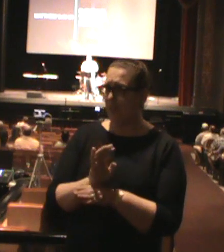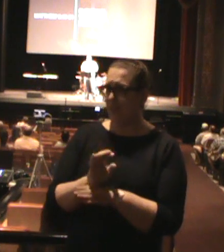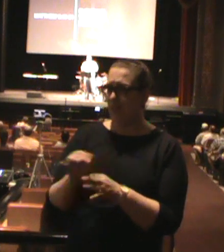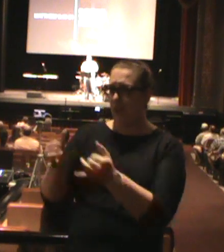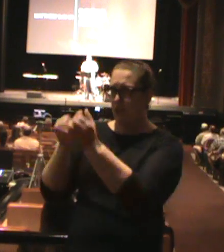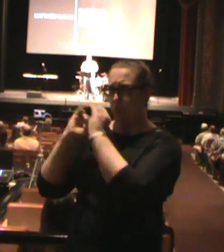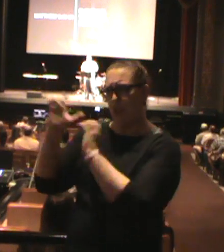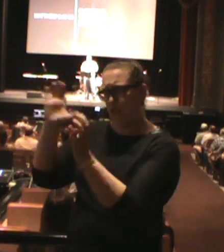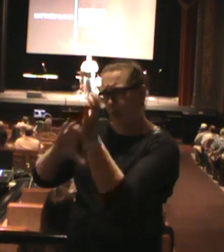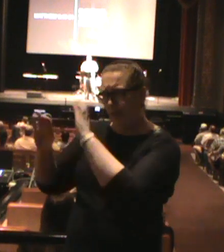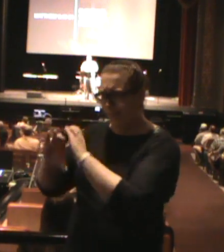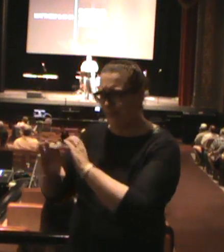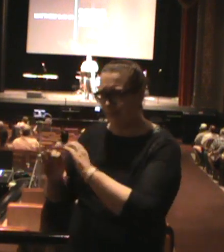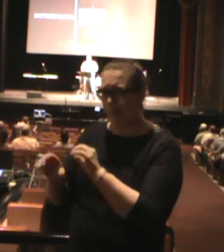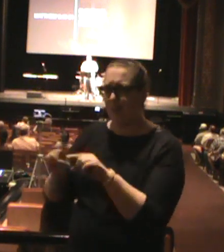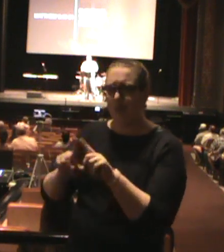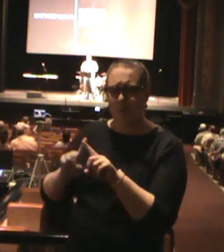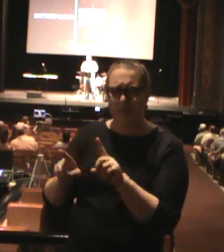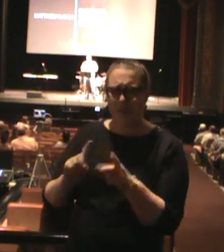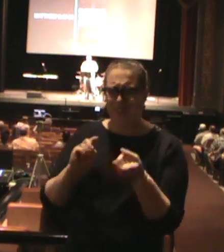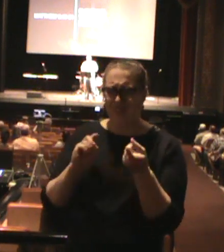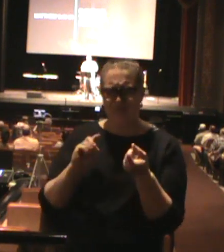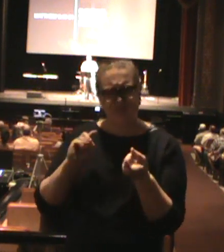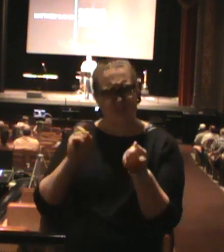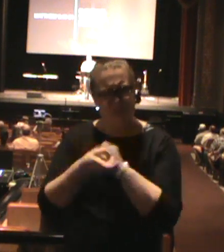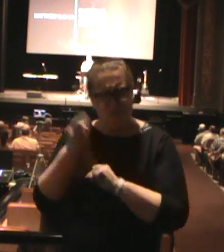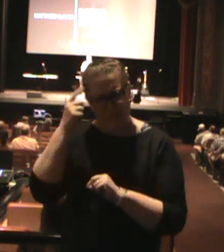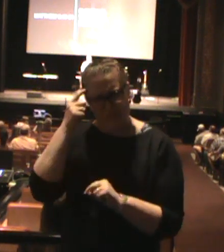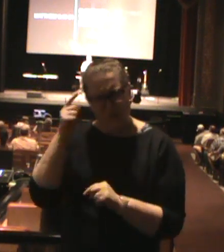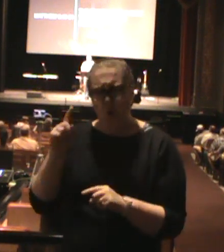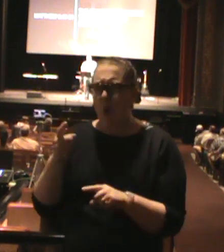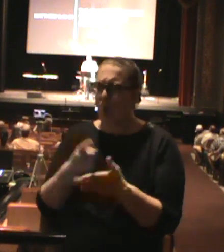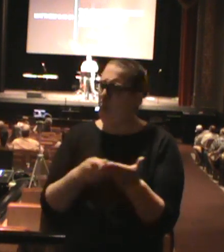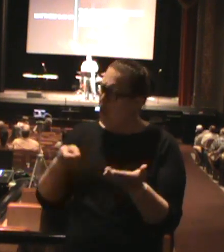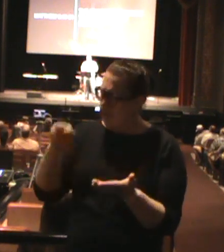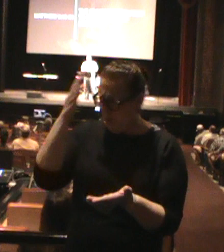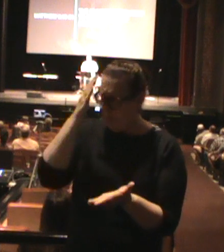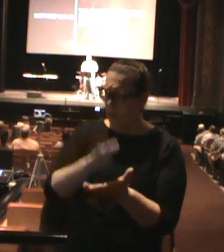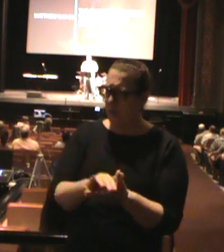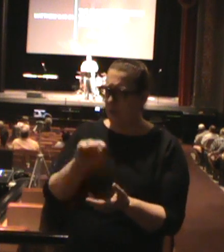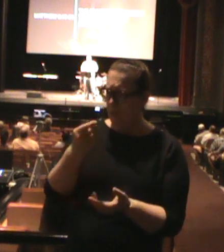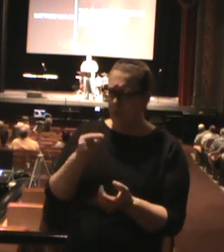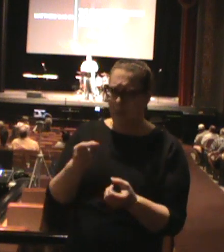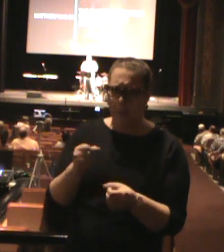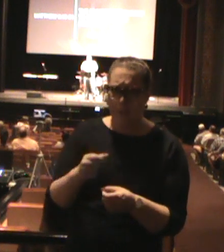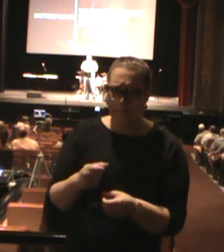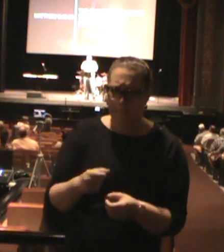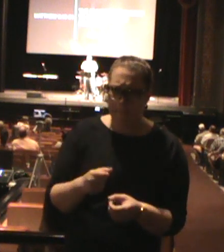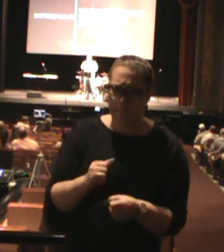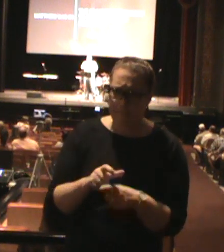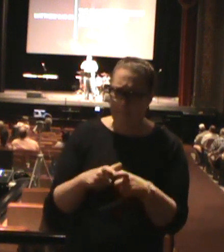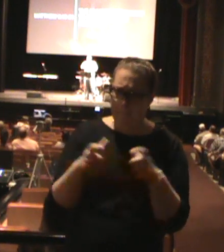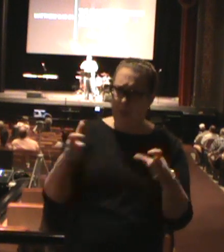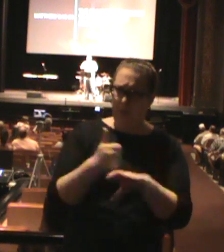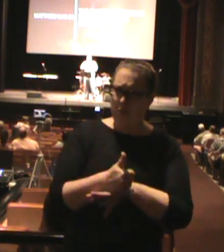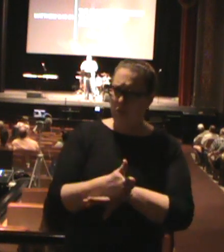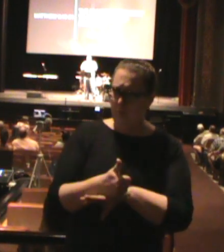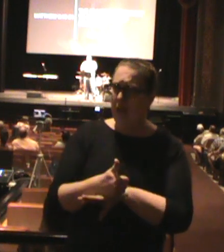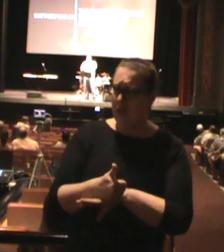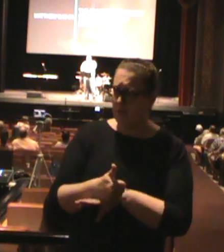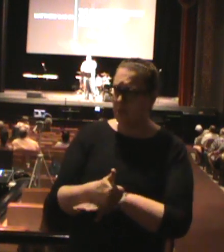what do you think? What do you think is, like, one of the biggest threats to Christianity in America today? What do you think? If I was to ask